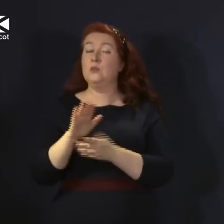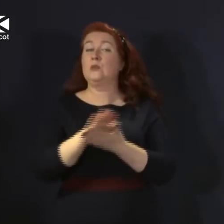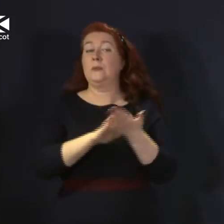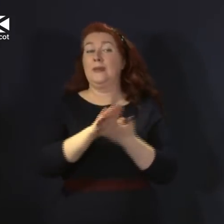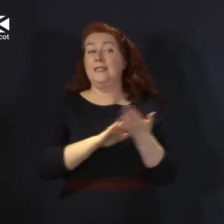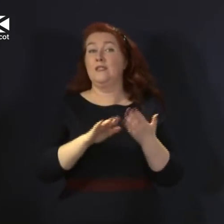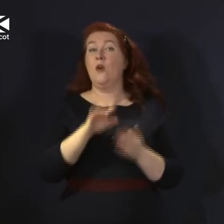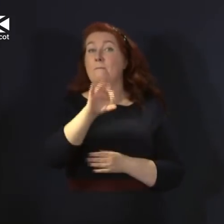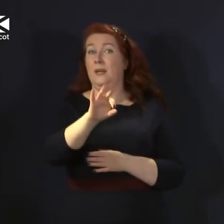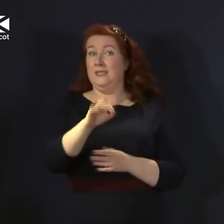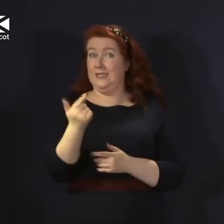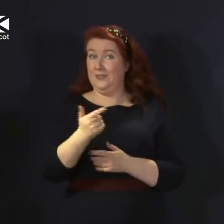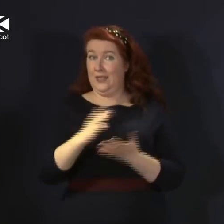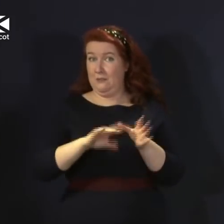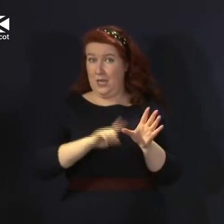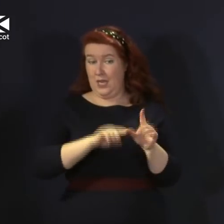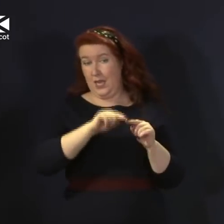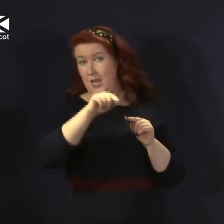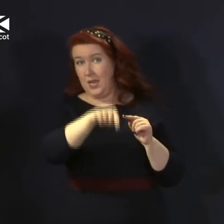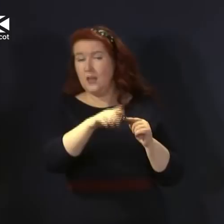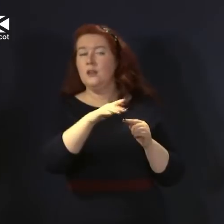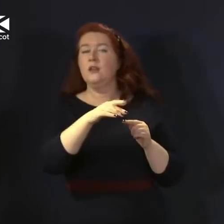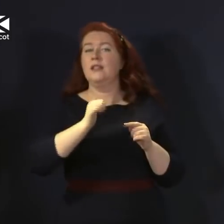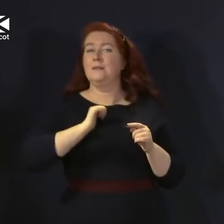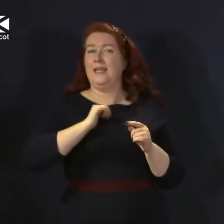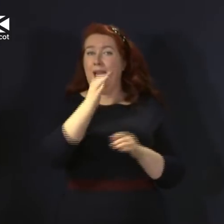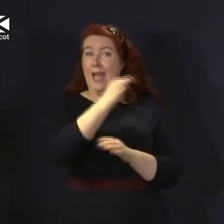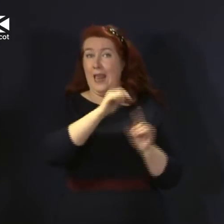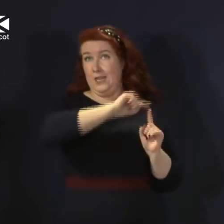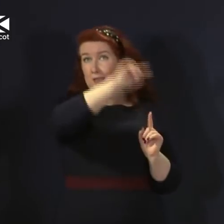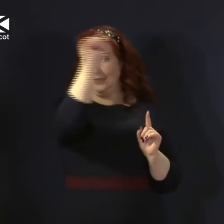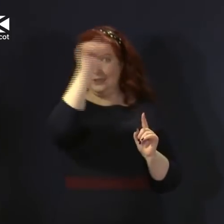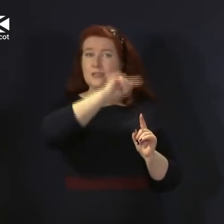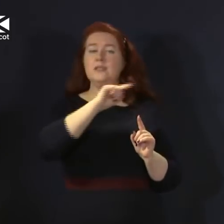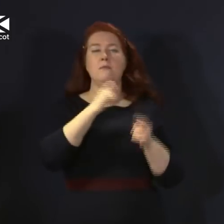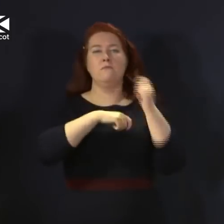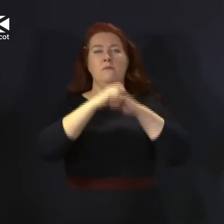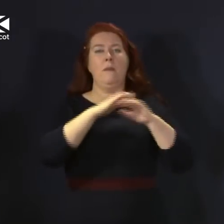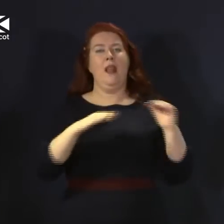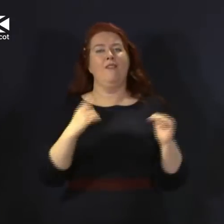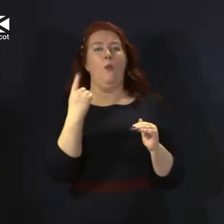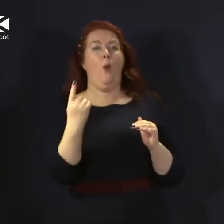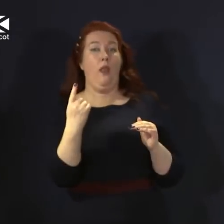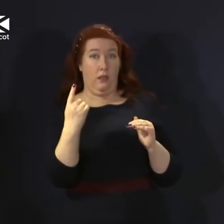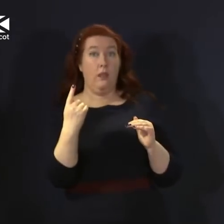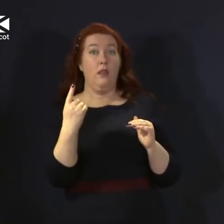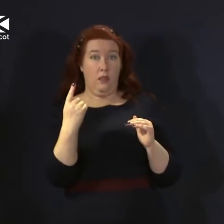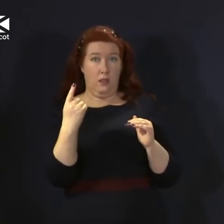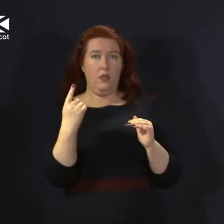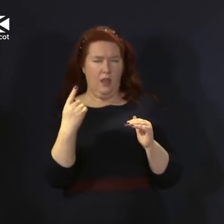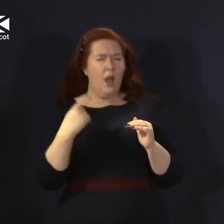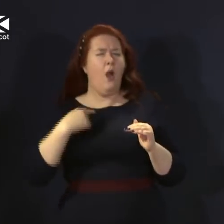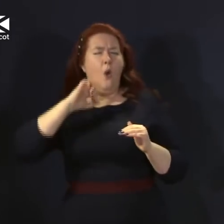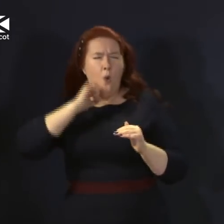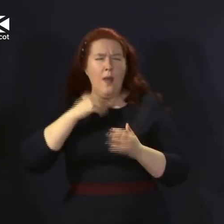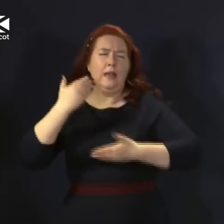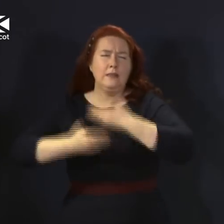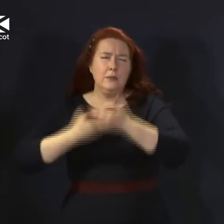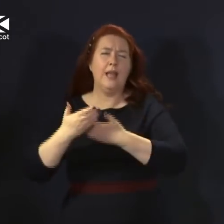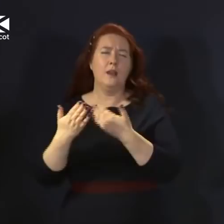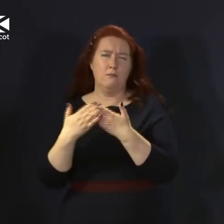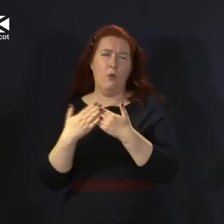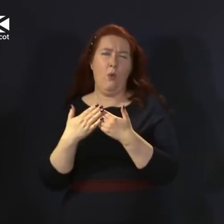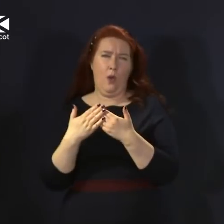from Monday, we expect that island communities will move down to level 1. Now, I'm going to come on to more detail on all of